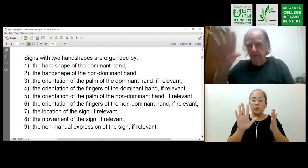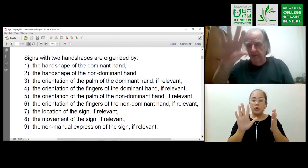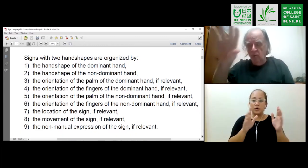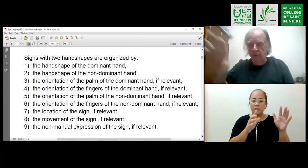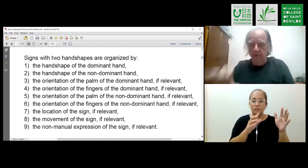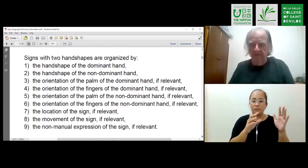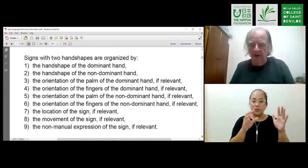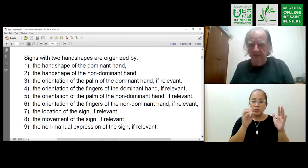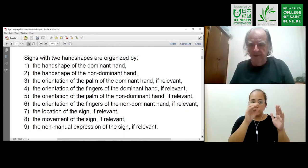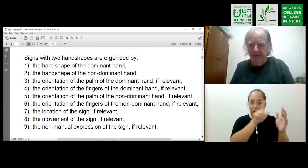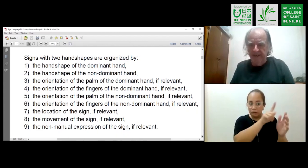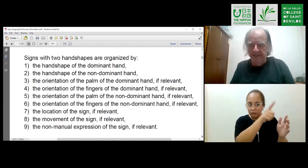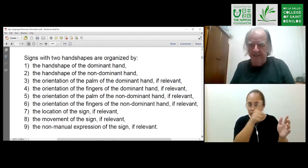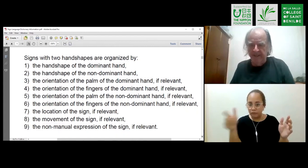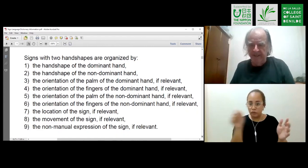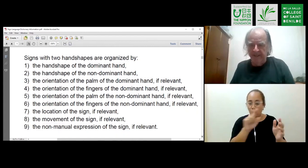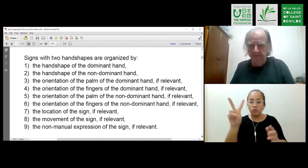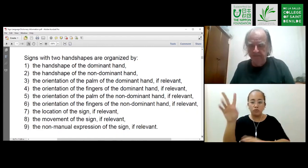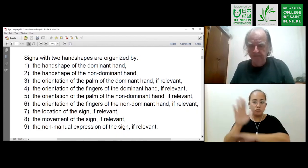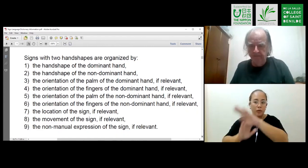the order of all the two-handed signs.